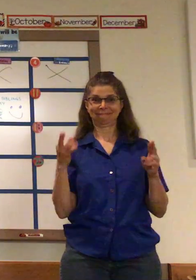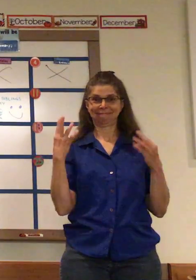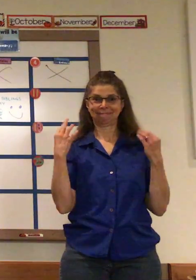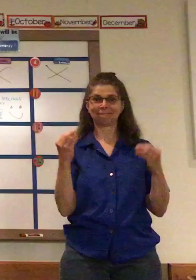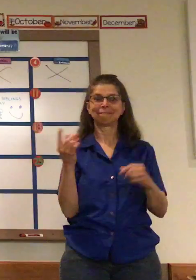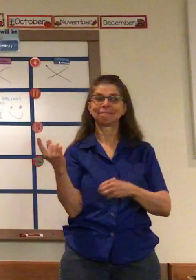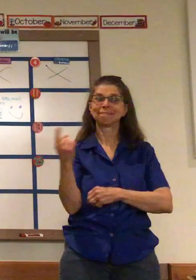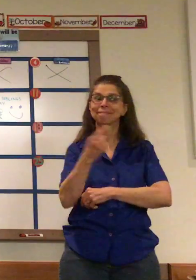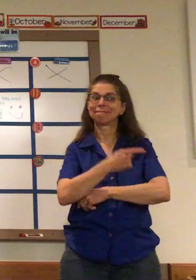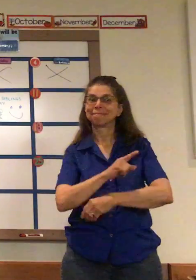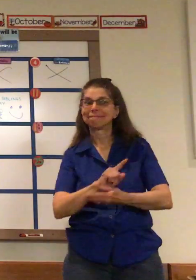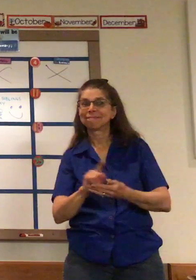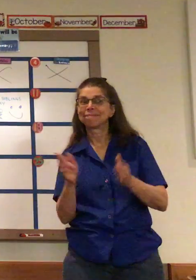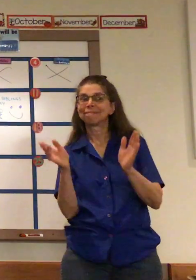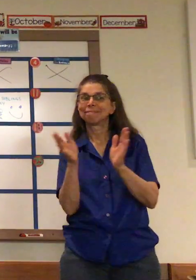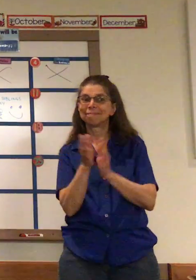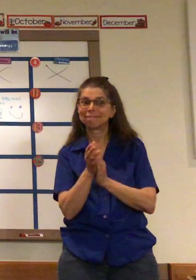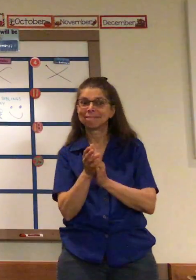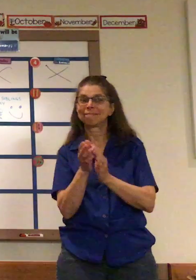Days of the week.